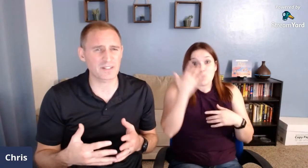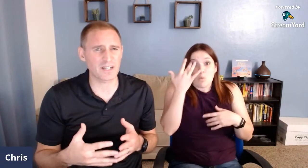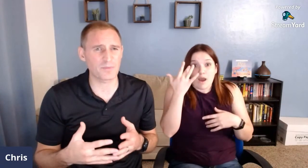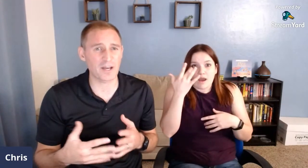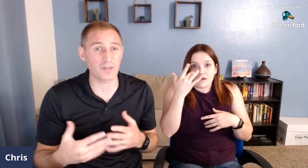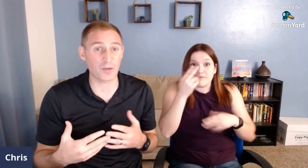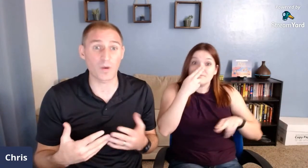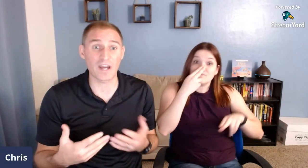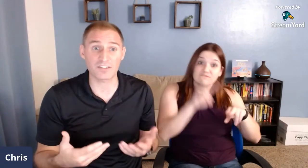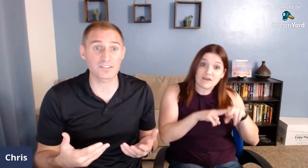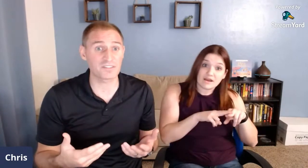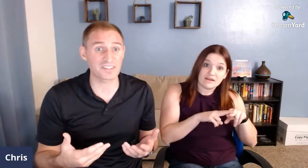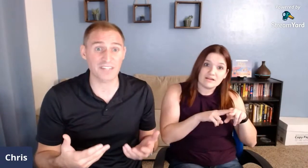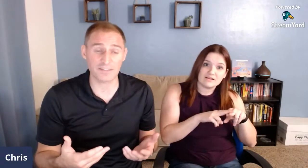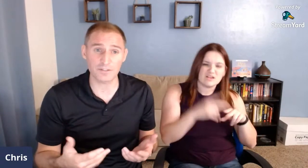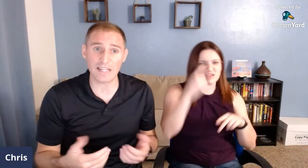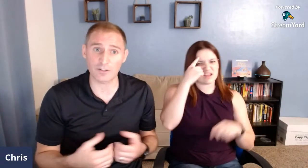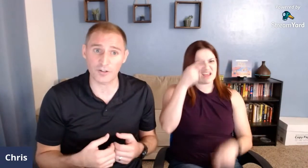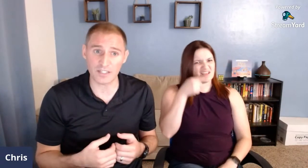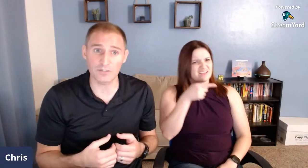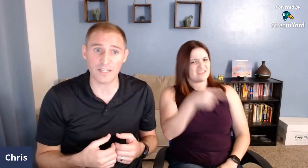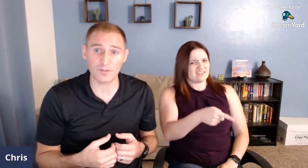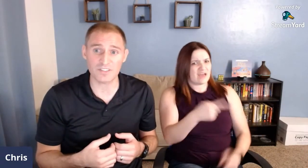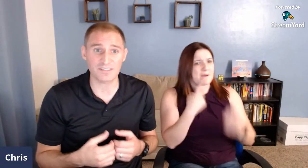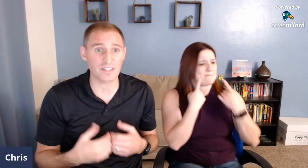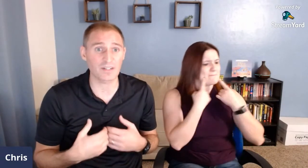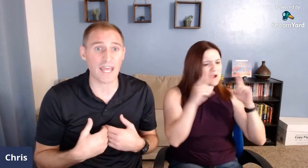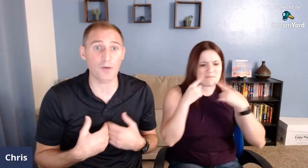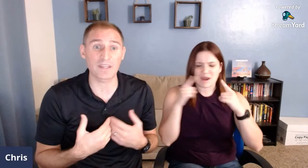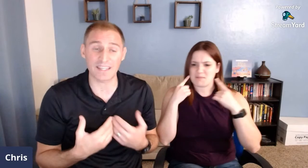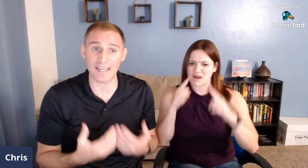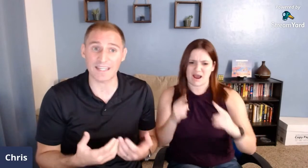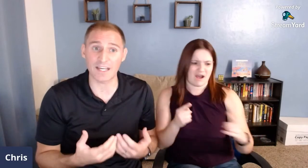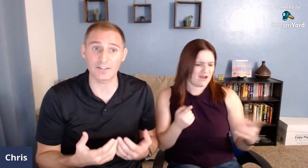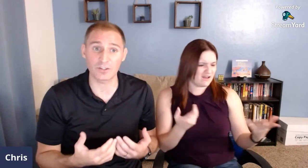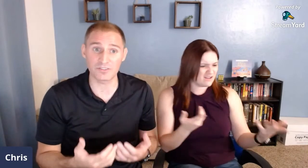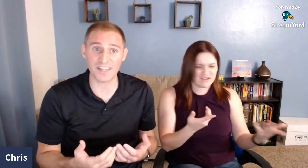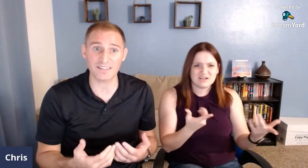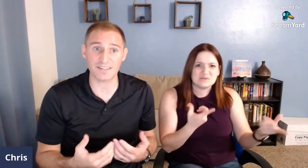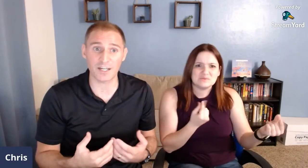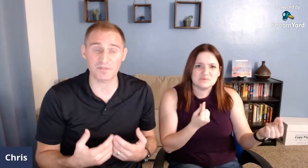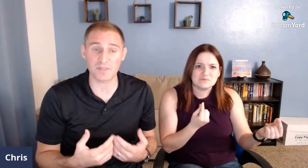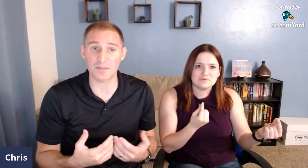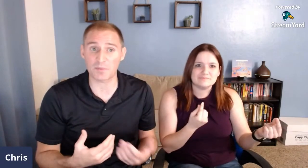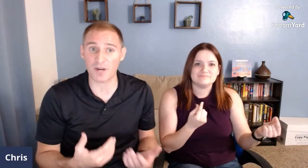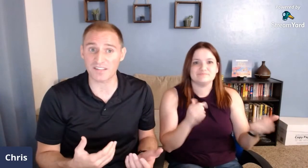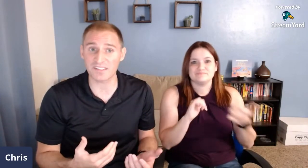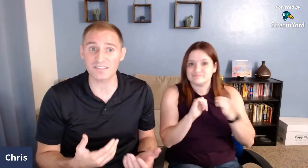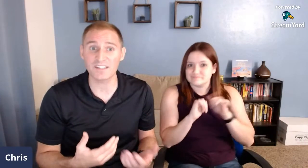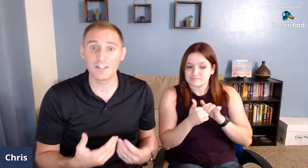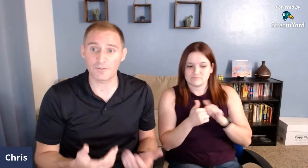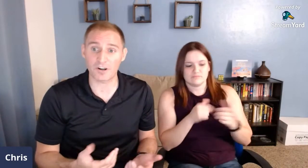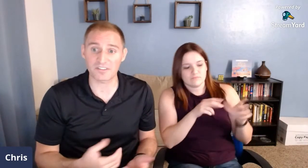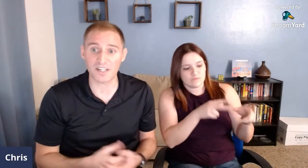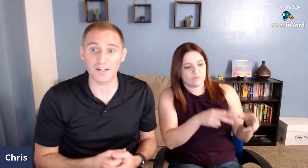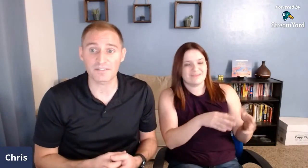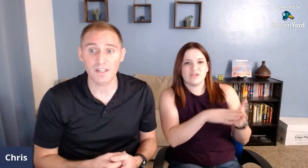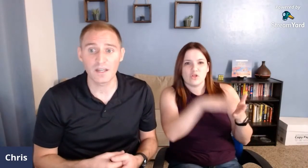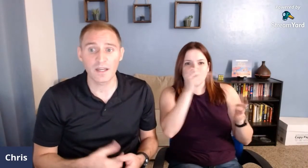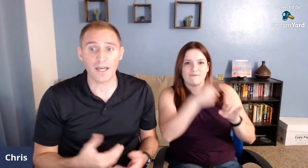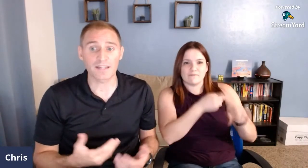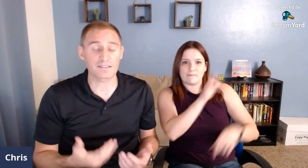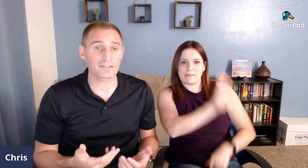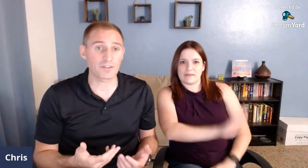little bit about like why they're so successful at learning new languages and how we can kind of use that to help speed up the process for